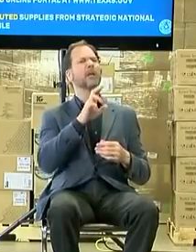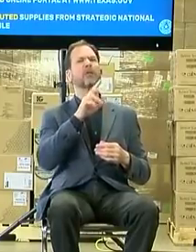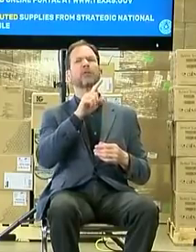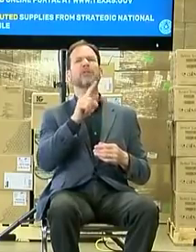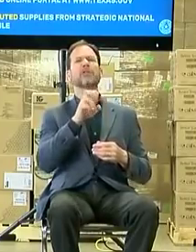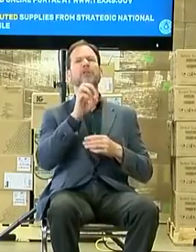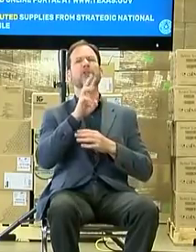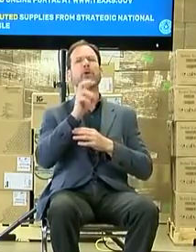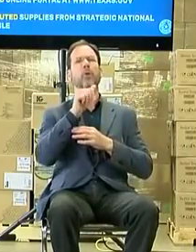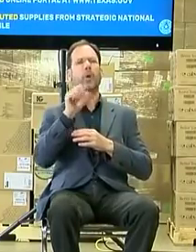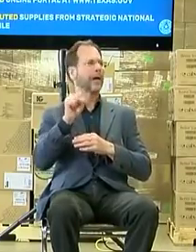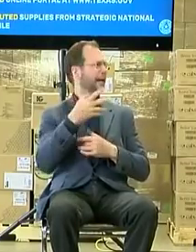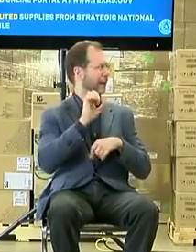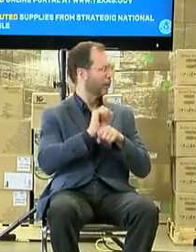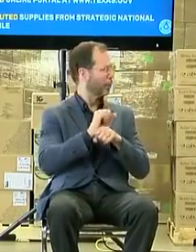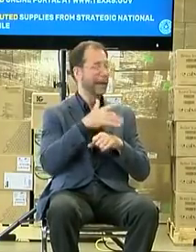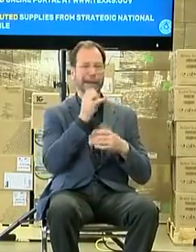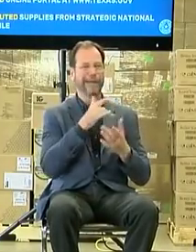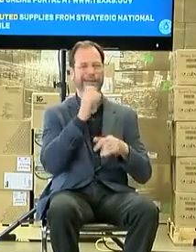He's working.